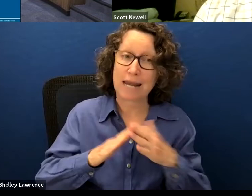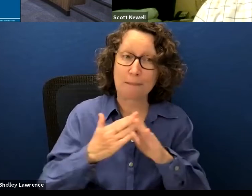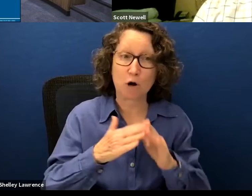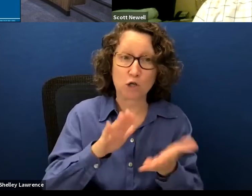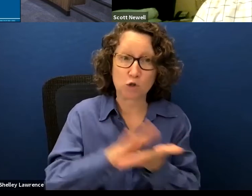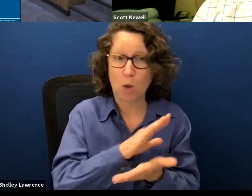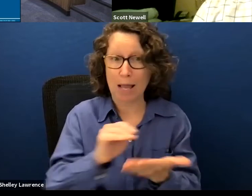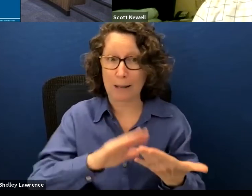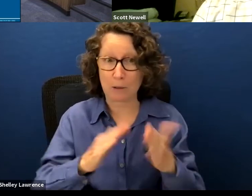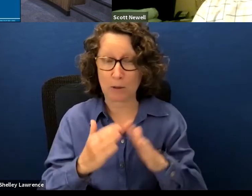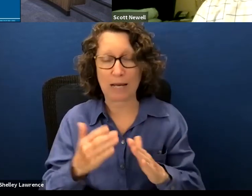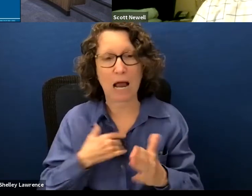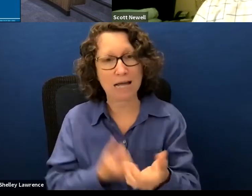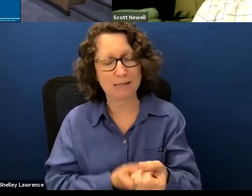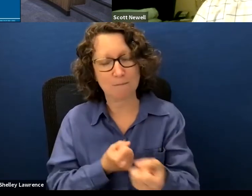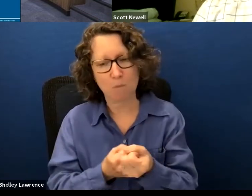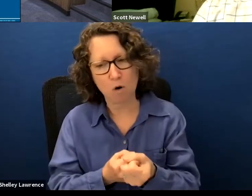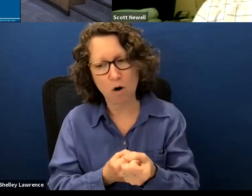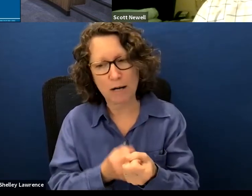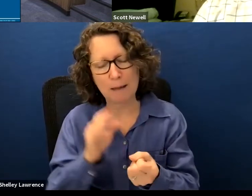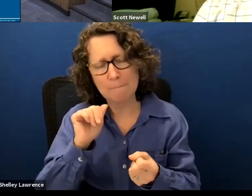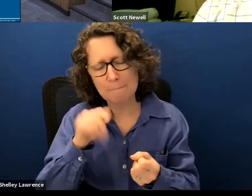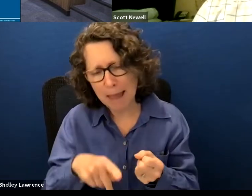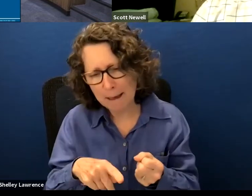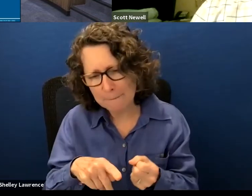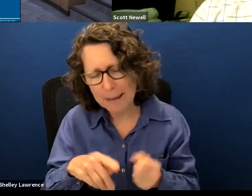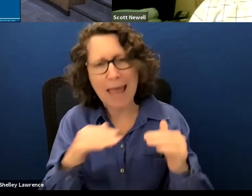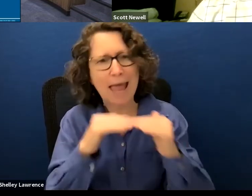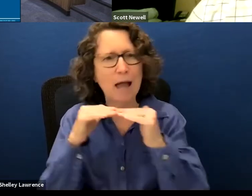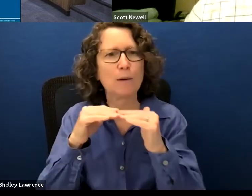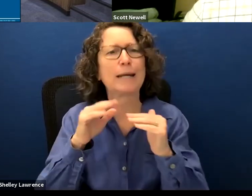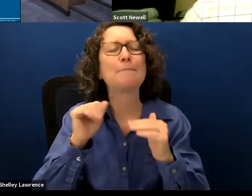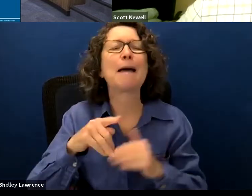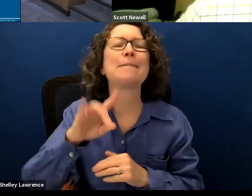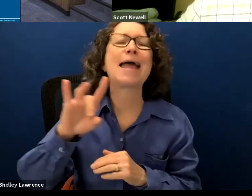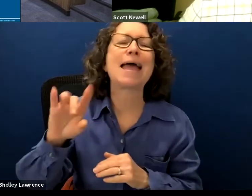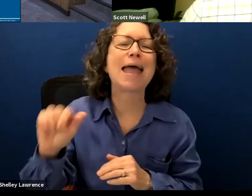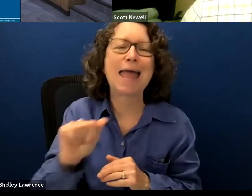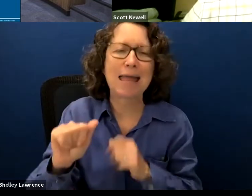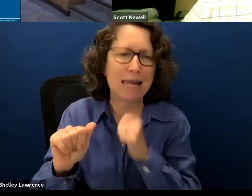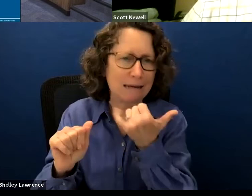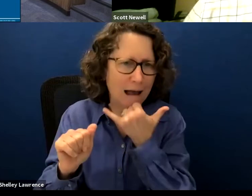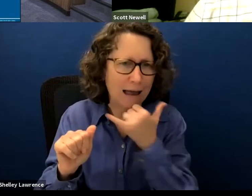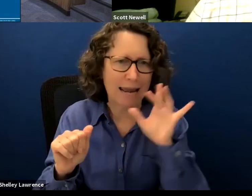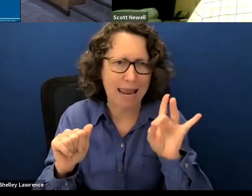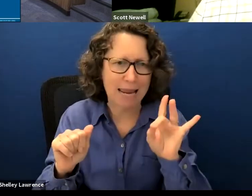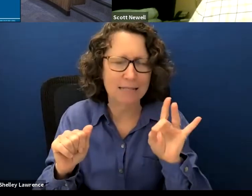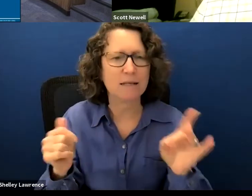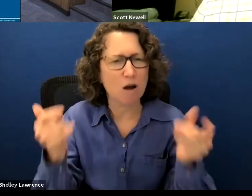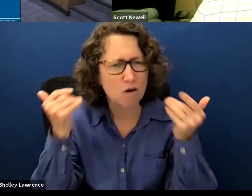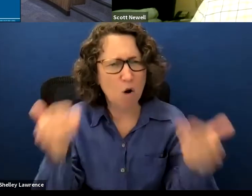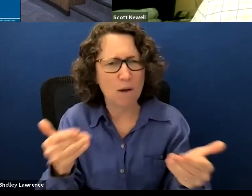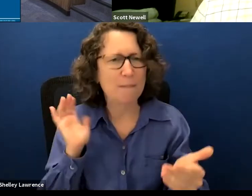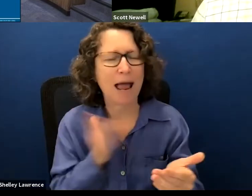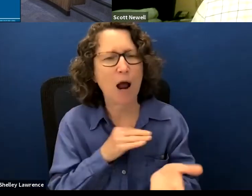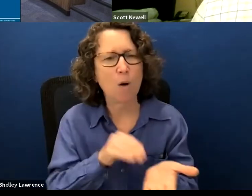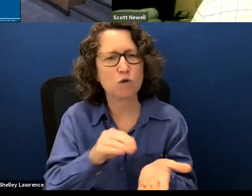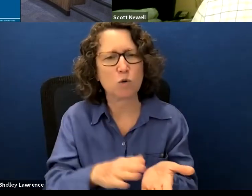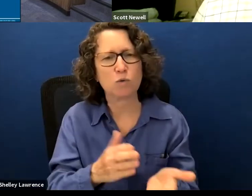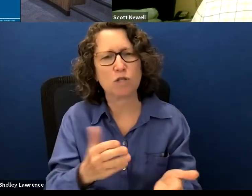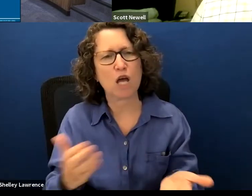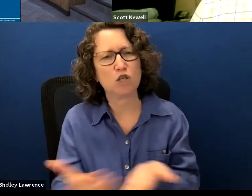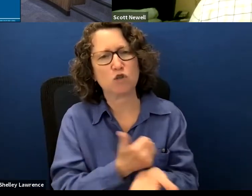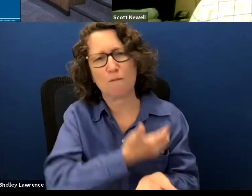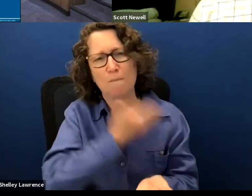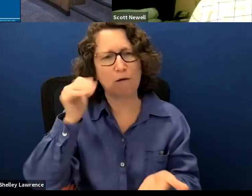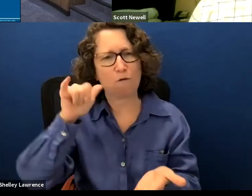and community, I support the Equity Map A the public wants. Go get them. Our students deserve better from